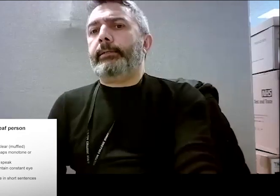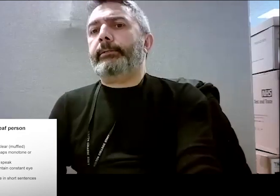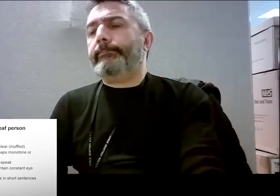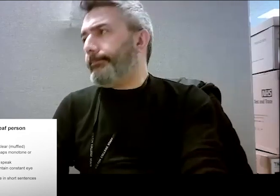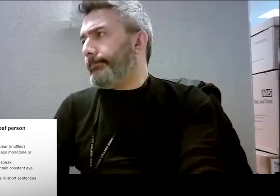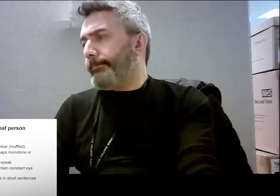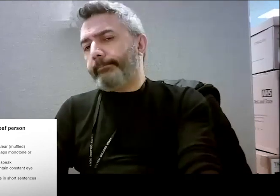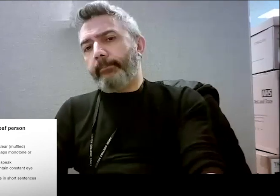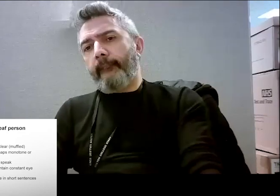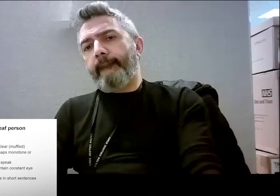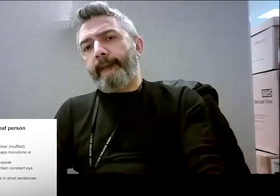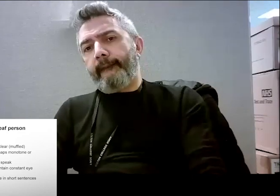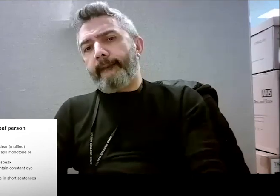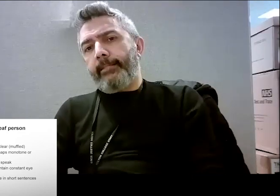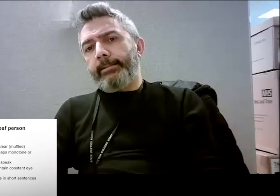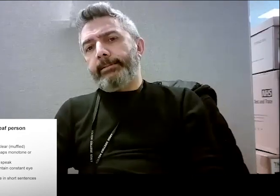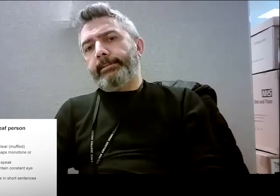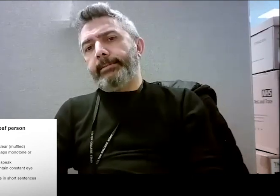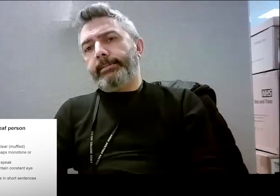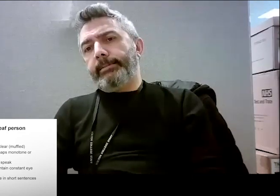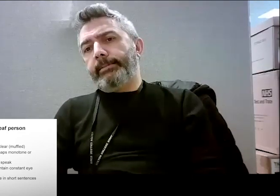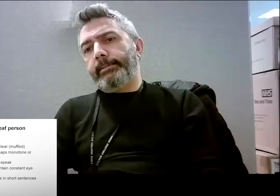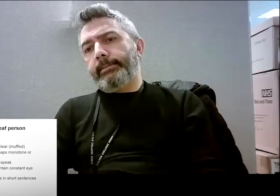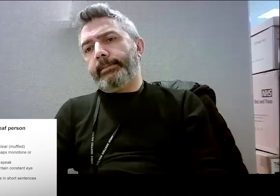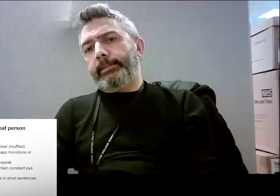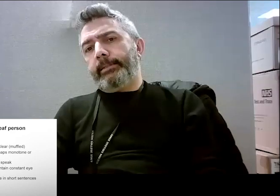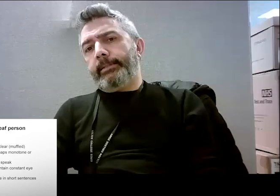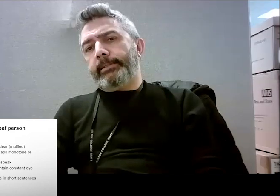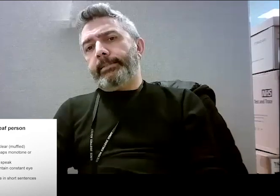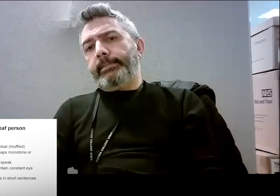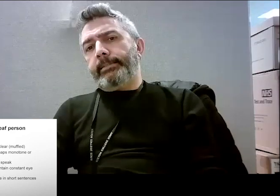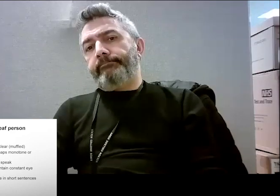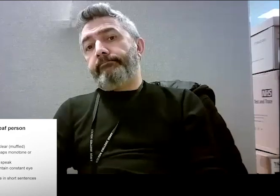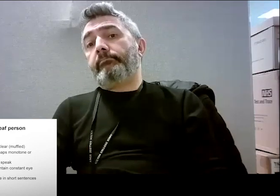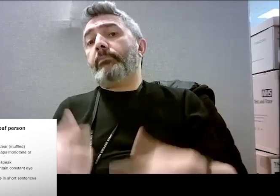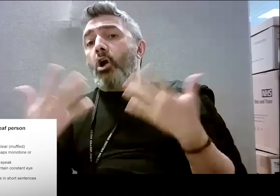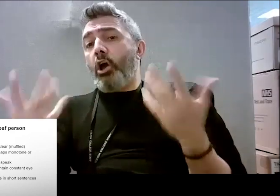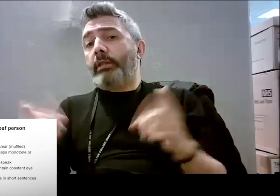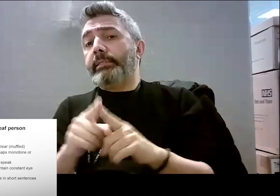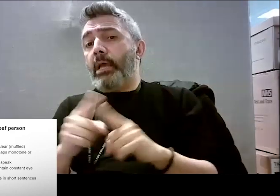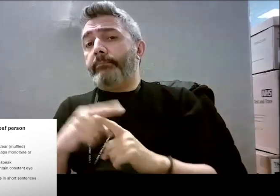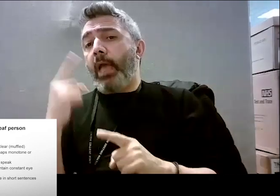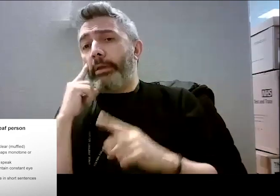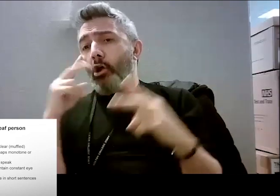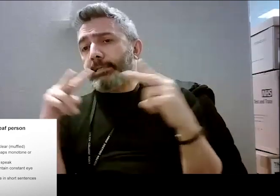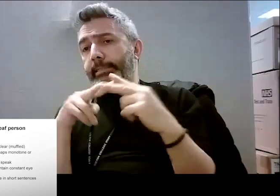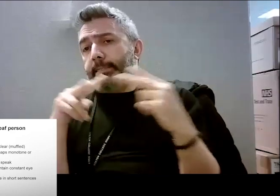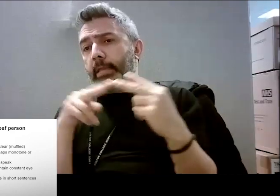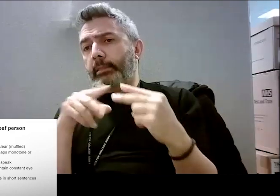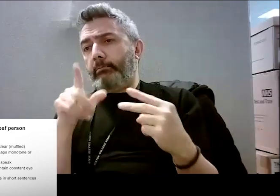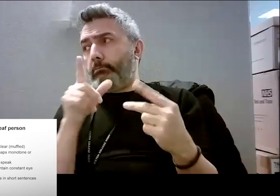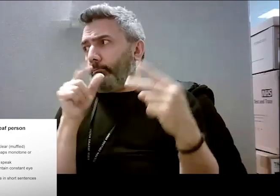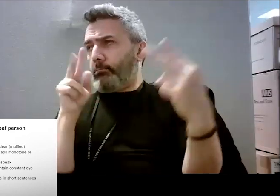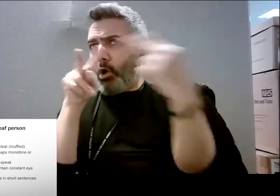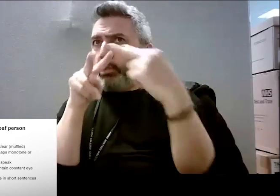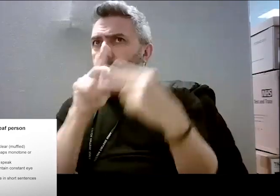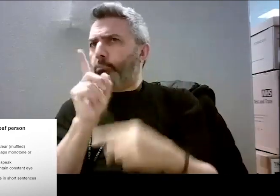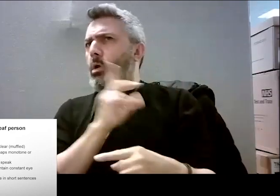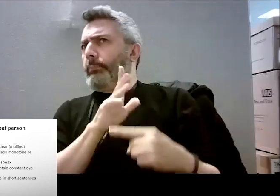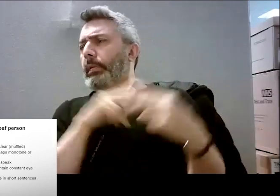they may lean in and speak very, very quietly because they don't want to draw attention to the fact that they can't hear. You'll probably see